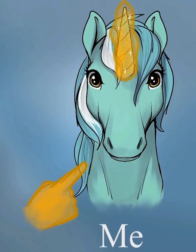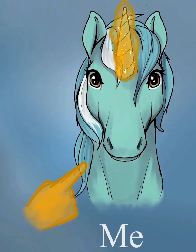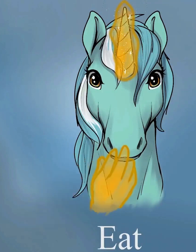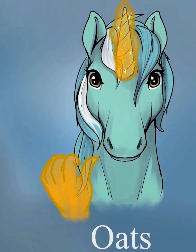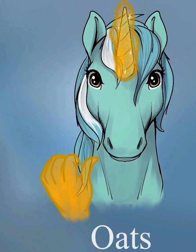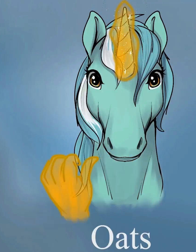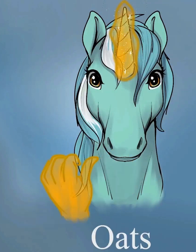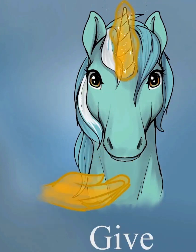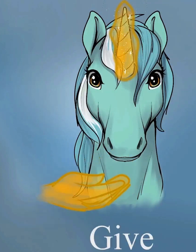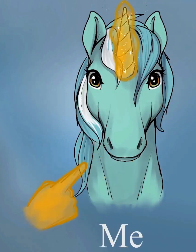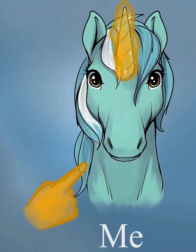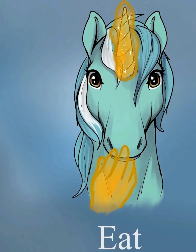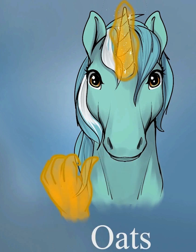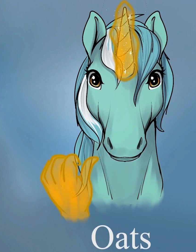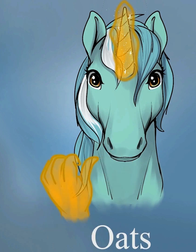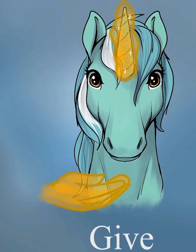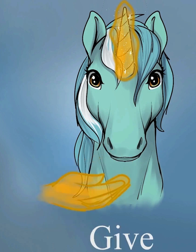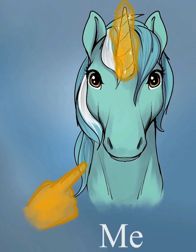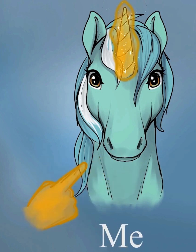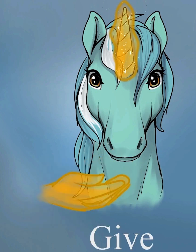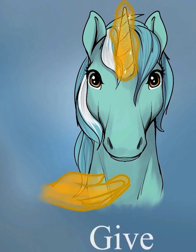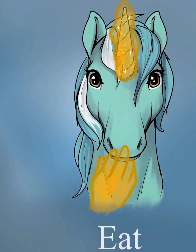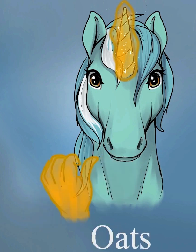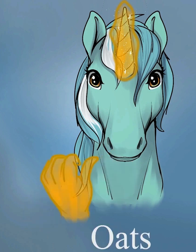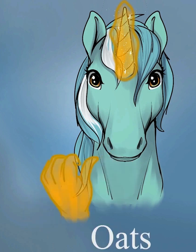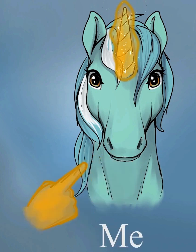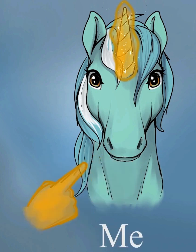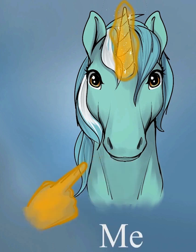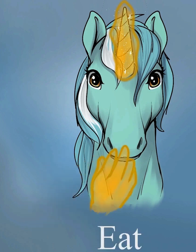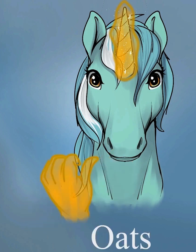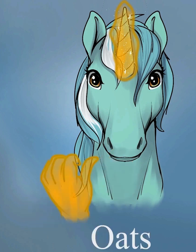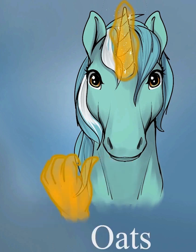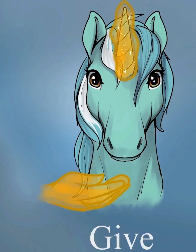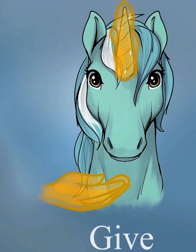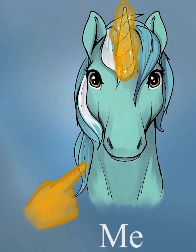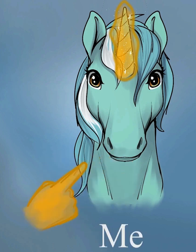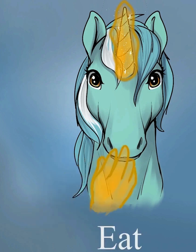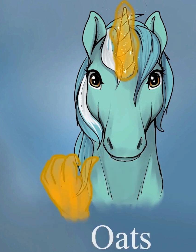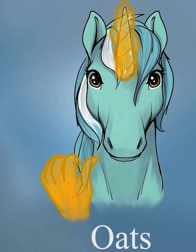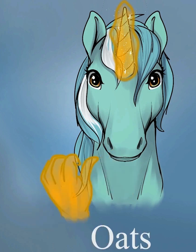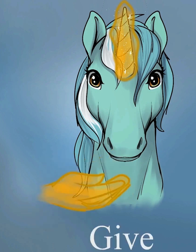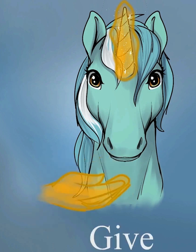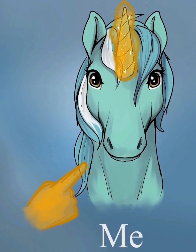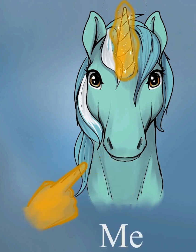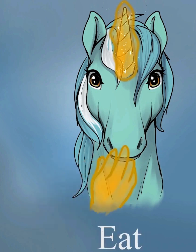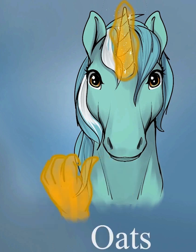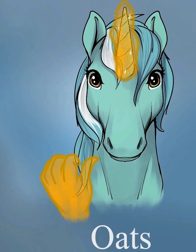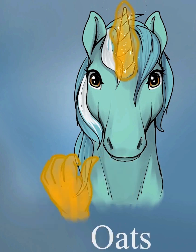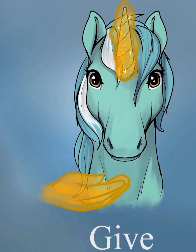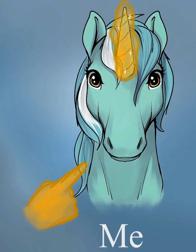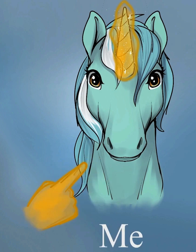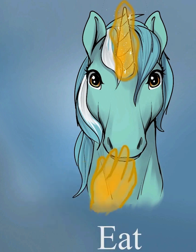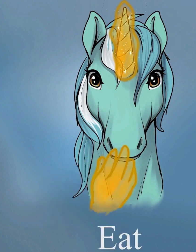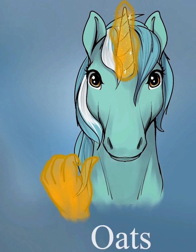me oats, give me oats, give me, give me oats, me oats, give me oats, give me oats, give me